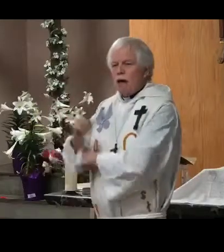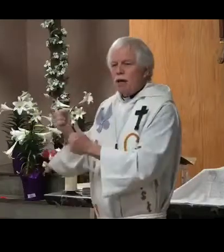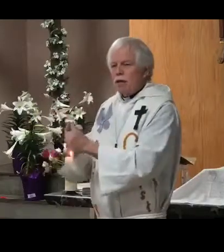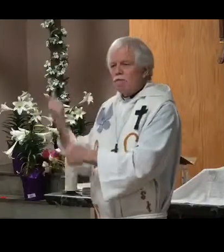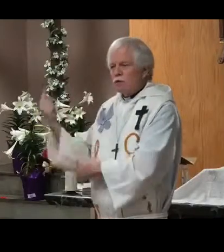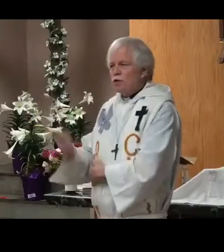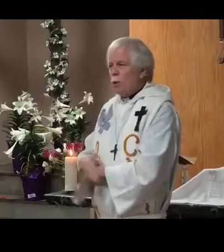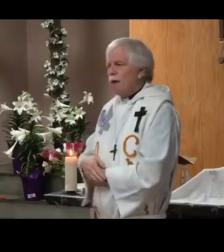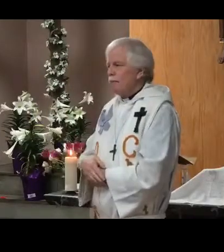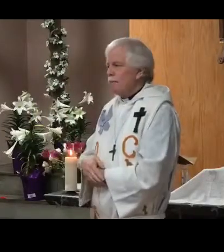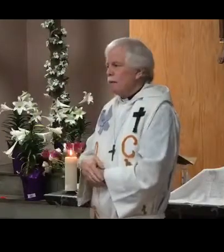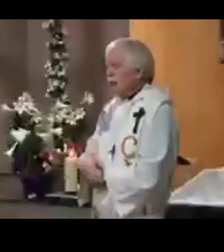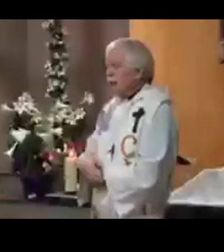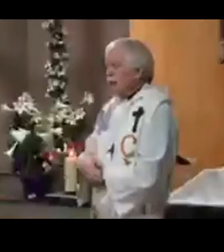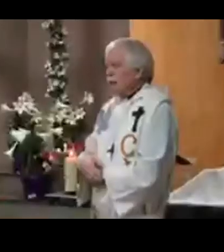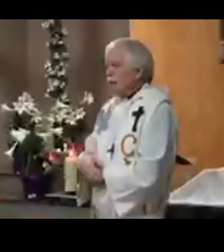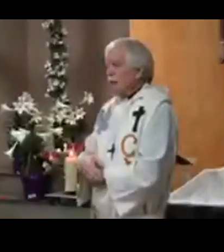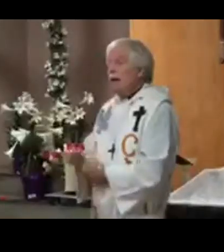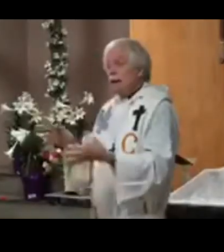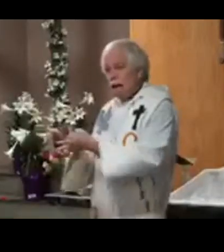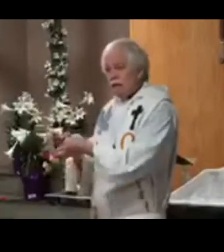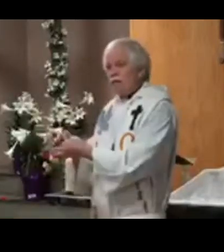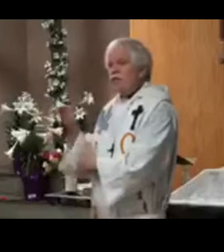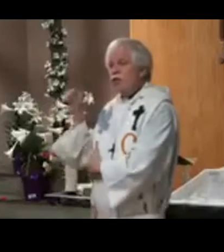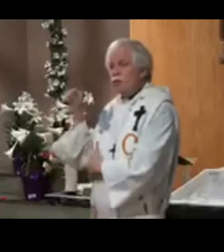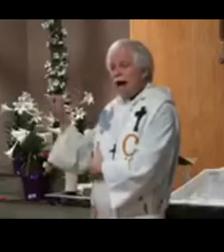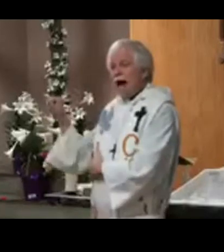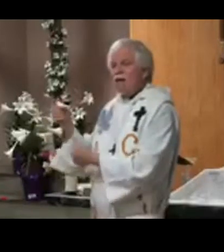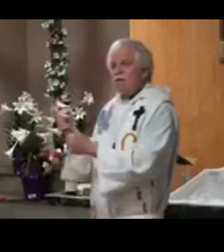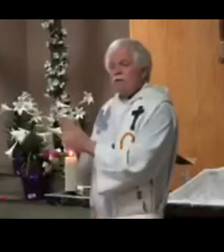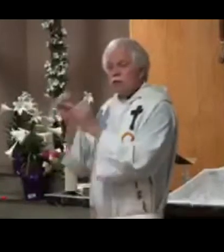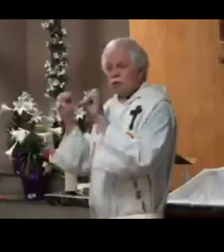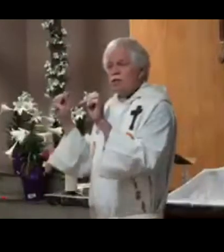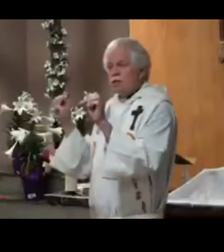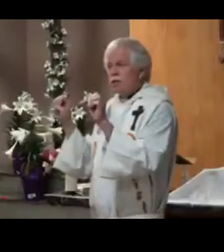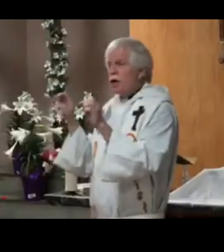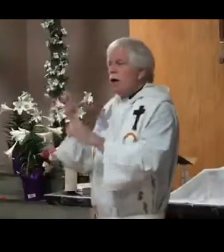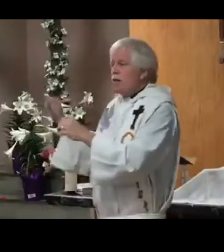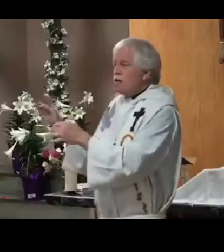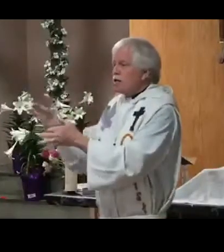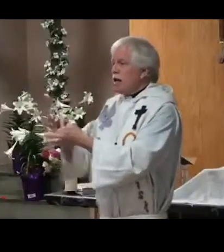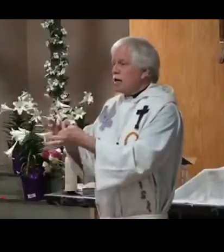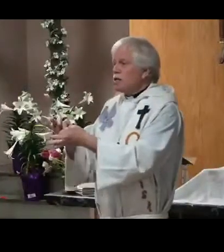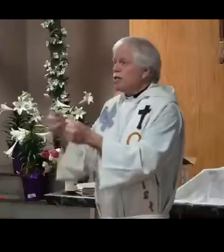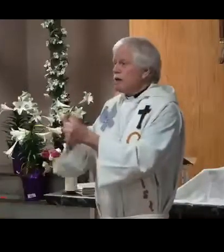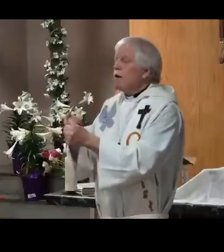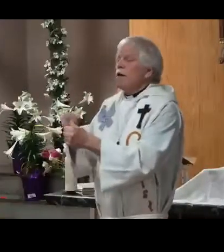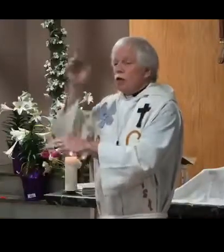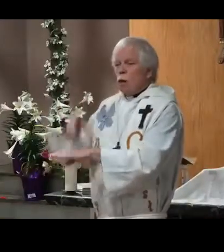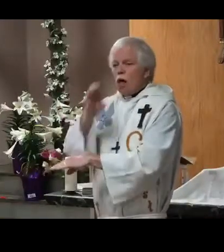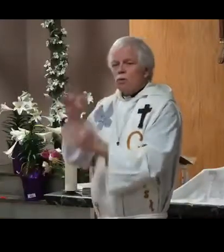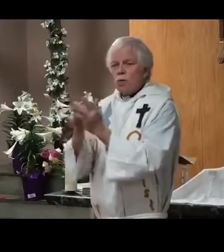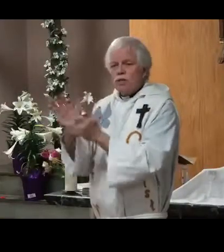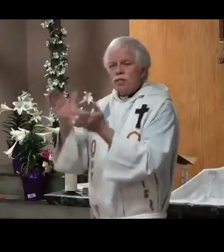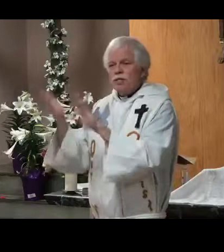Easter day, the first one. It connects us to that first Easter that is connected to that,